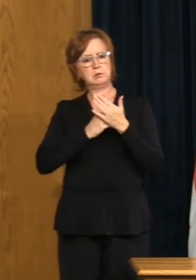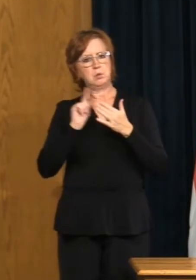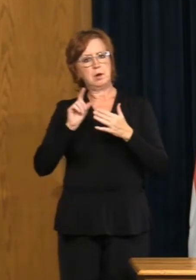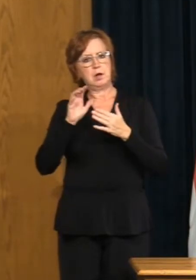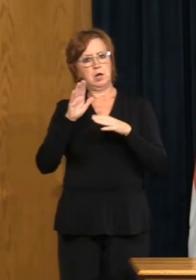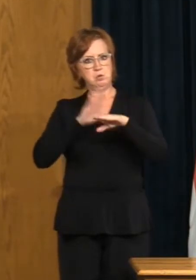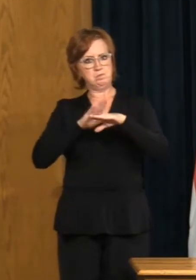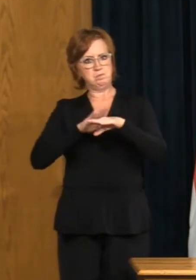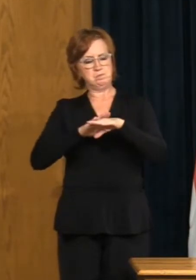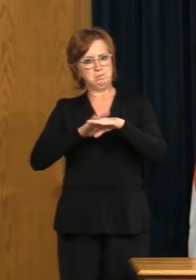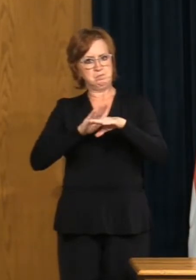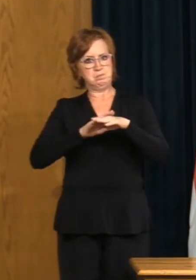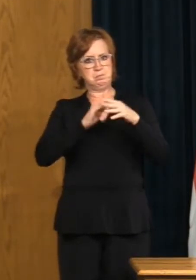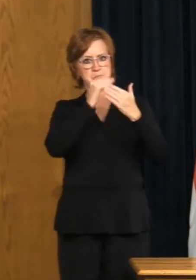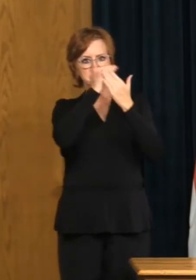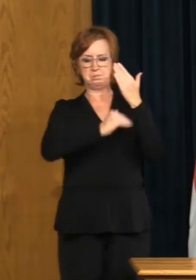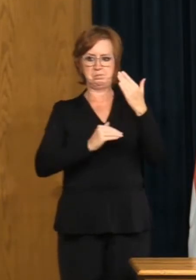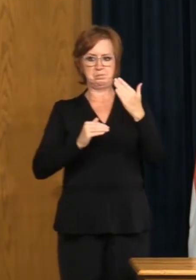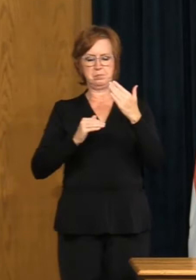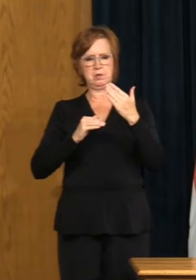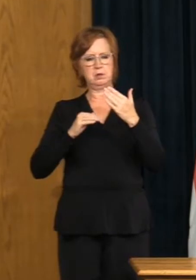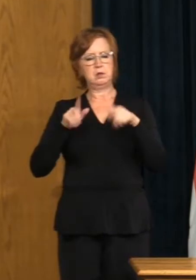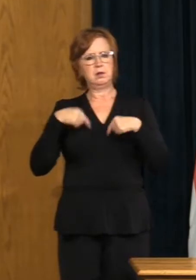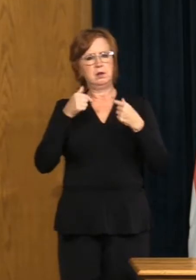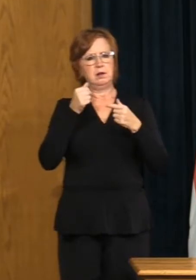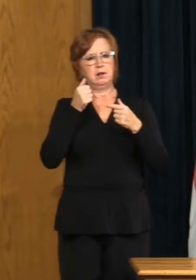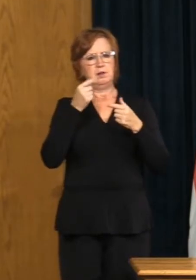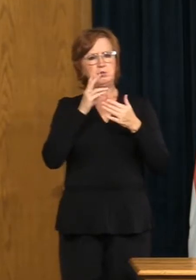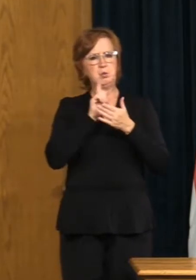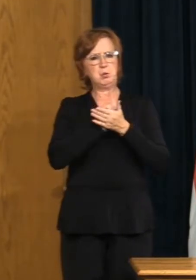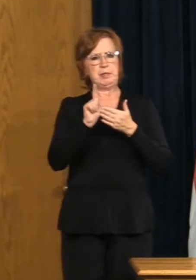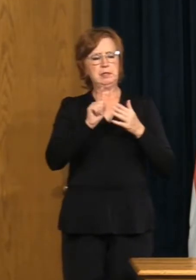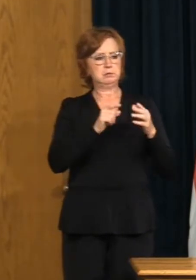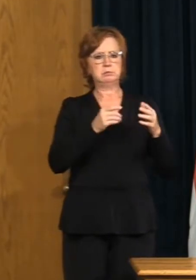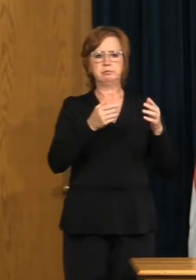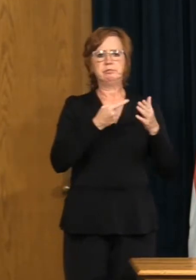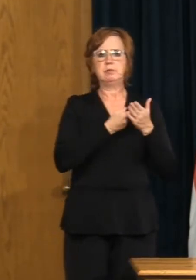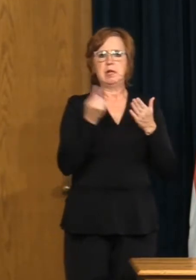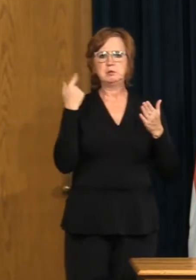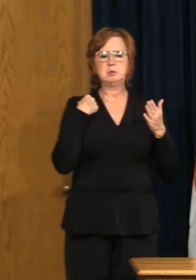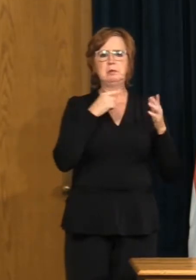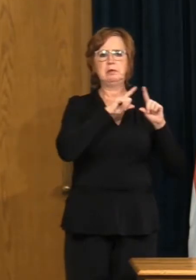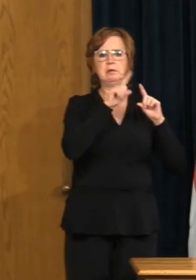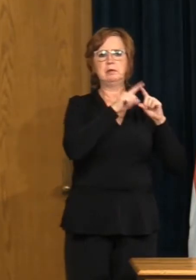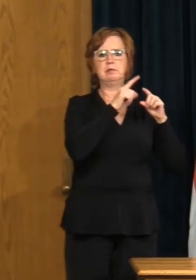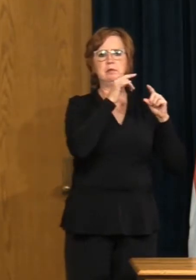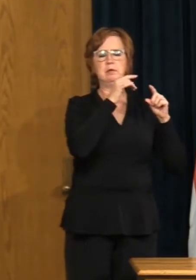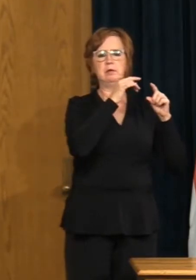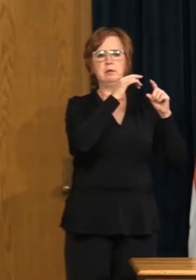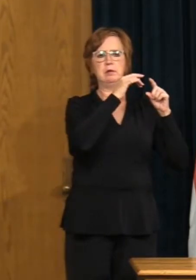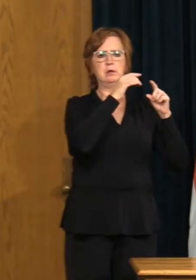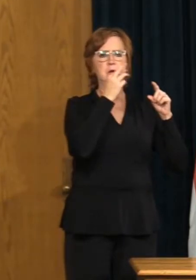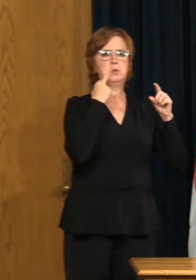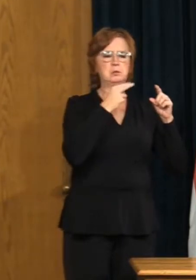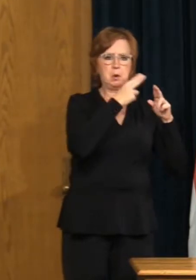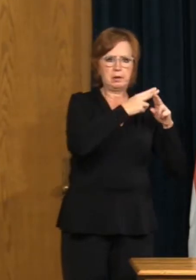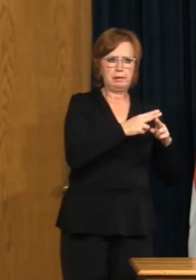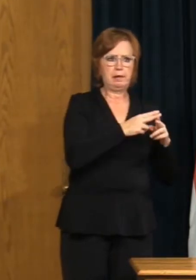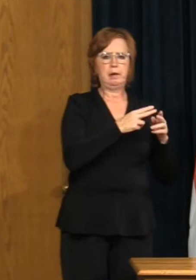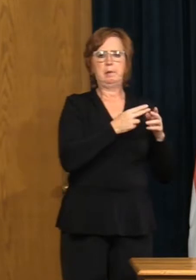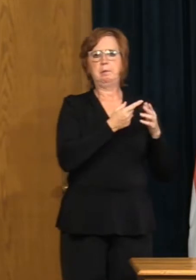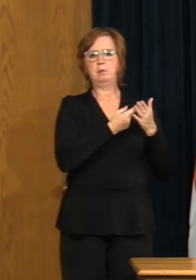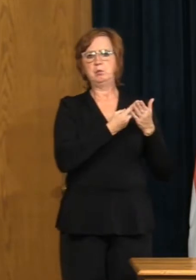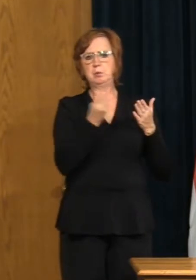over the past few weeks around the province. What do you attribute the number of these alerts that we're seeing to? What would